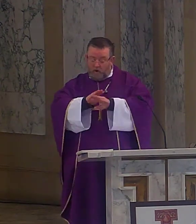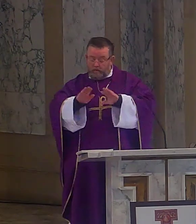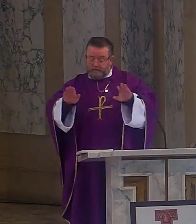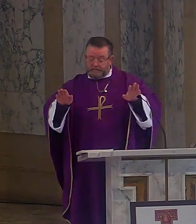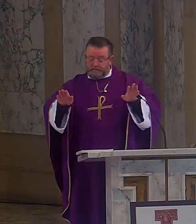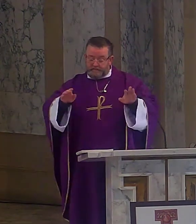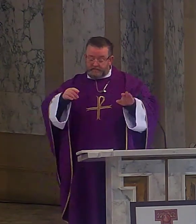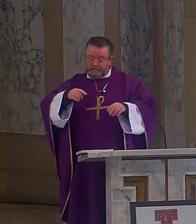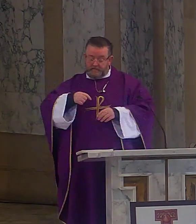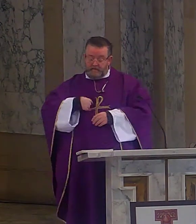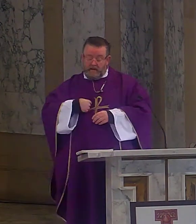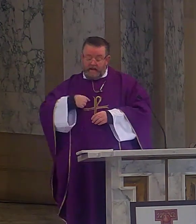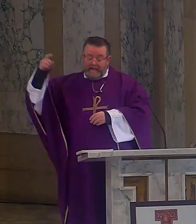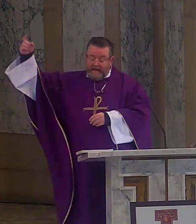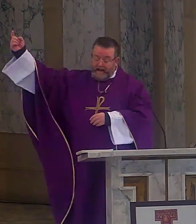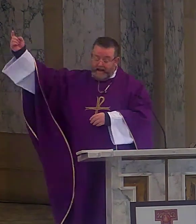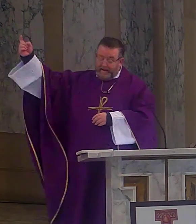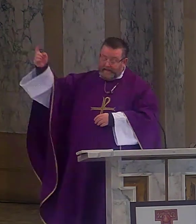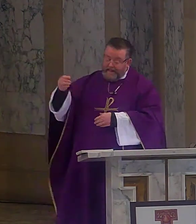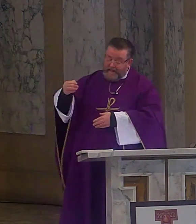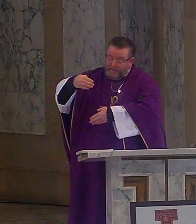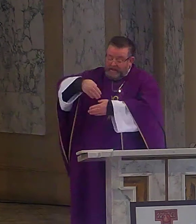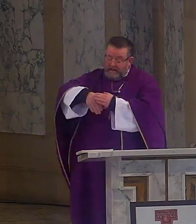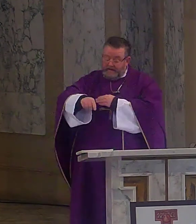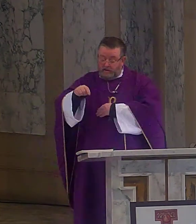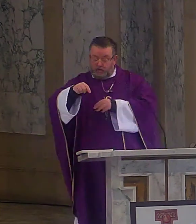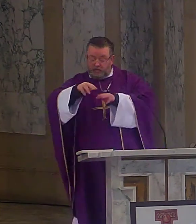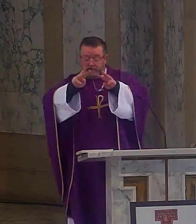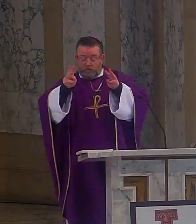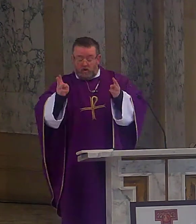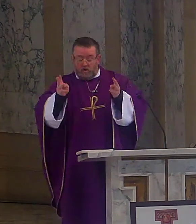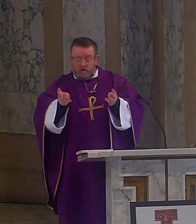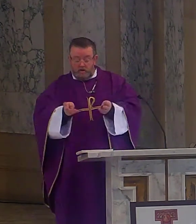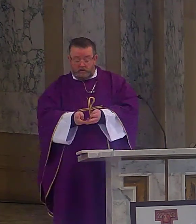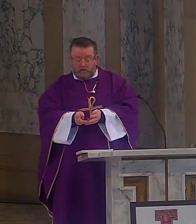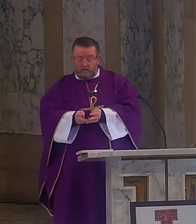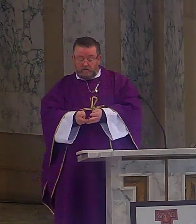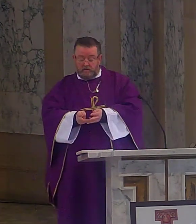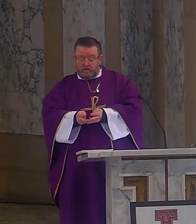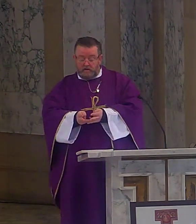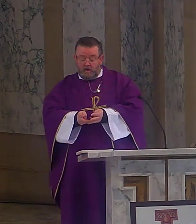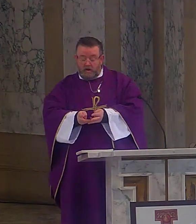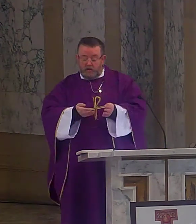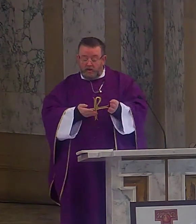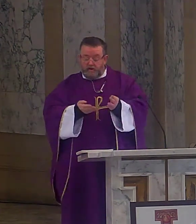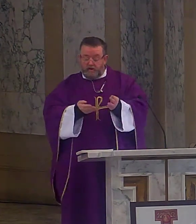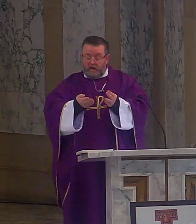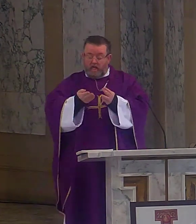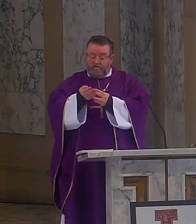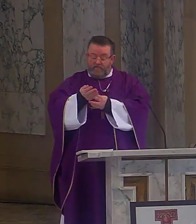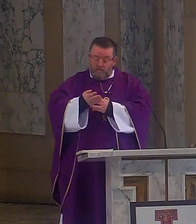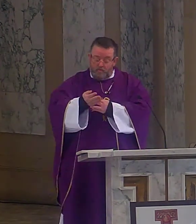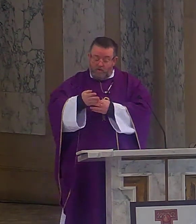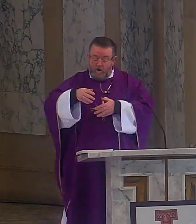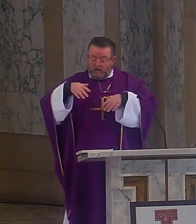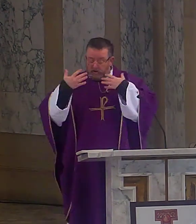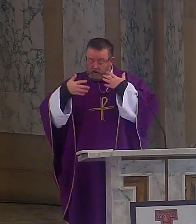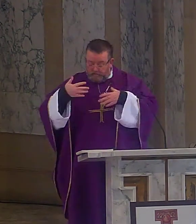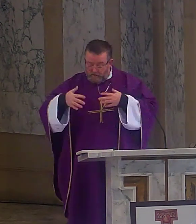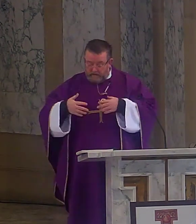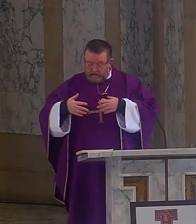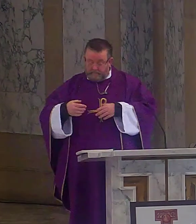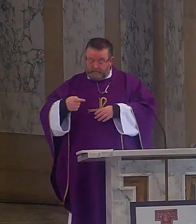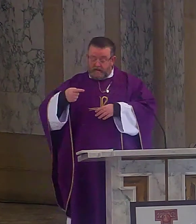no i came into this world so that through